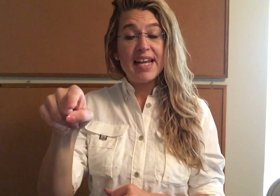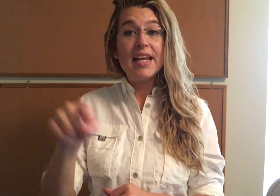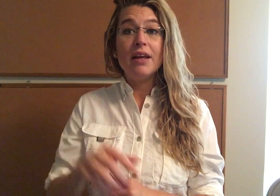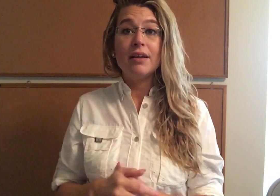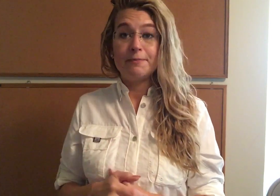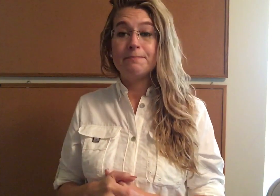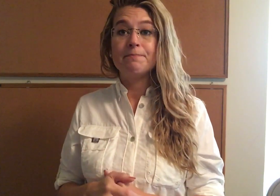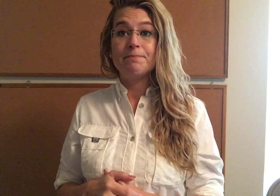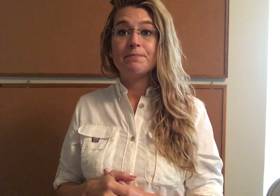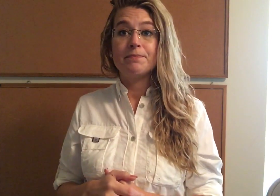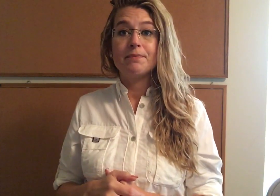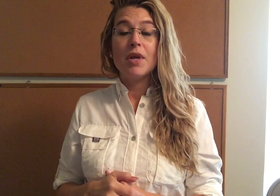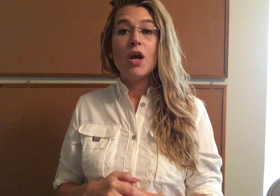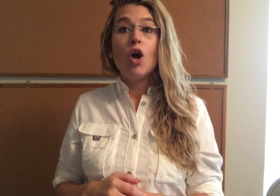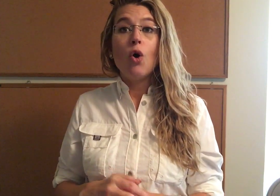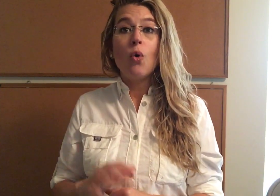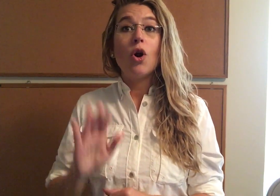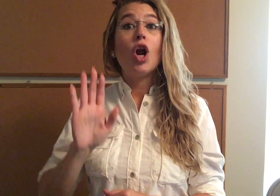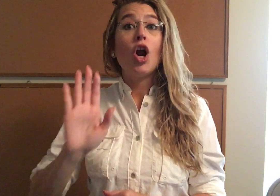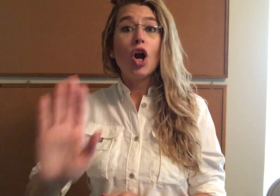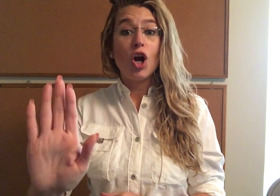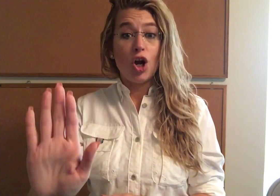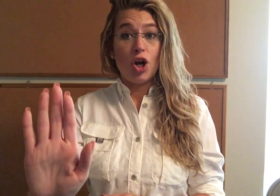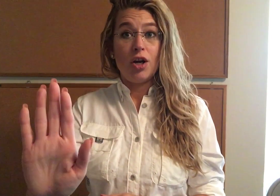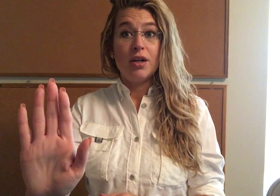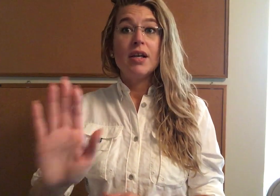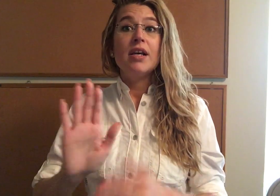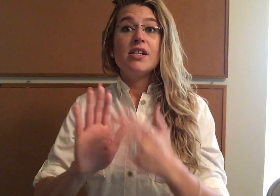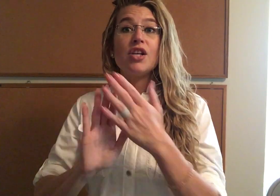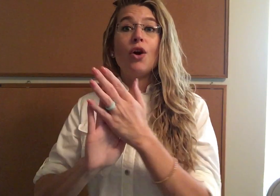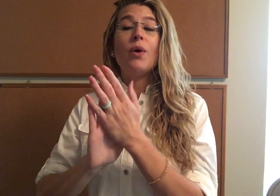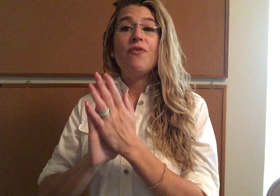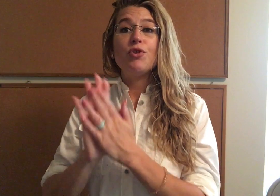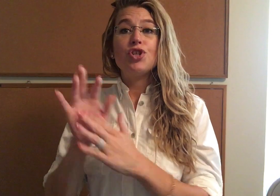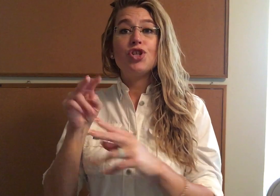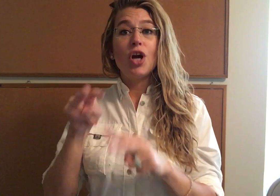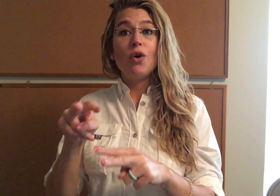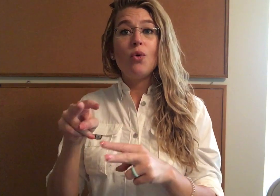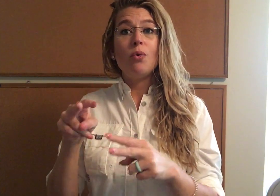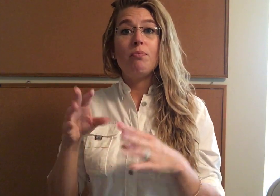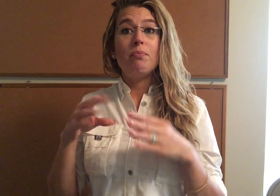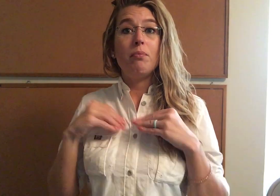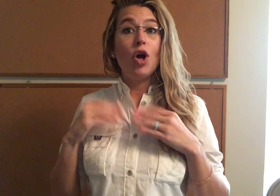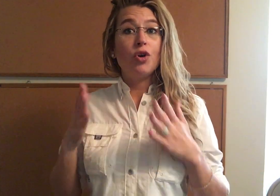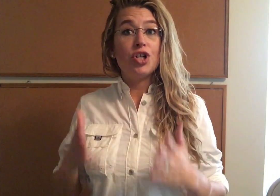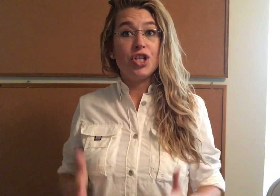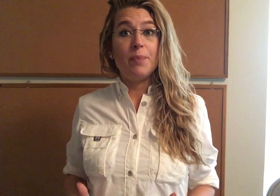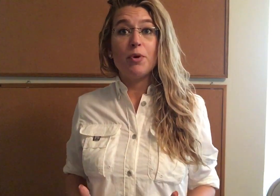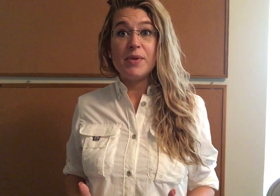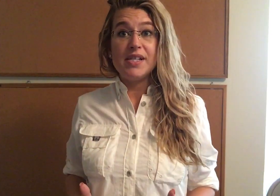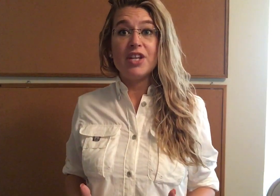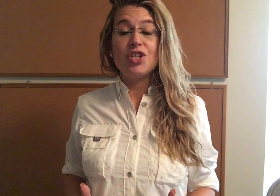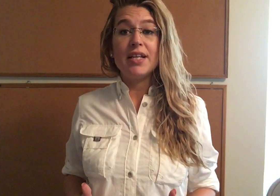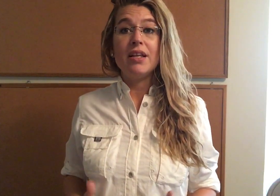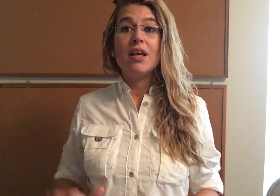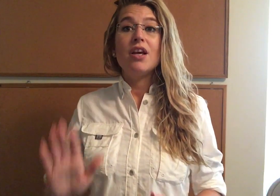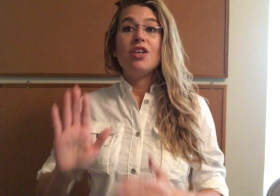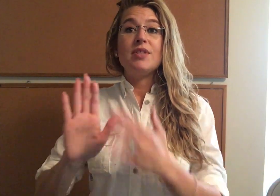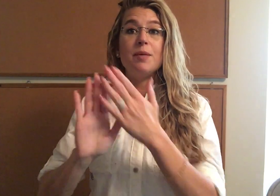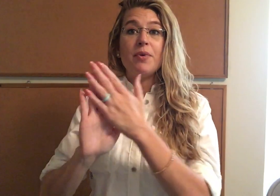she or her. So if you show ownership or possession, you typically